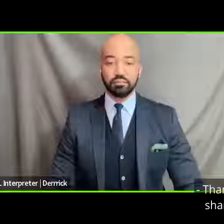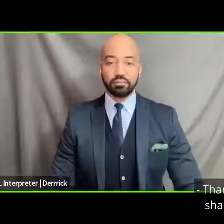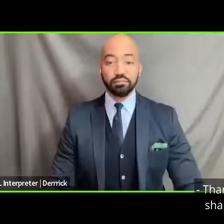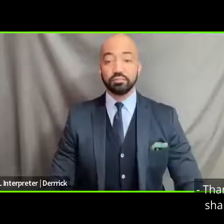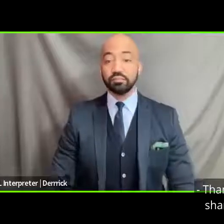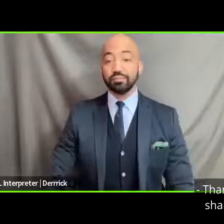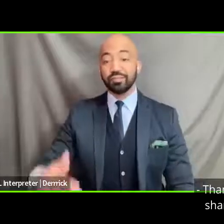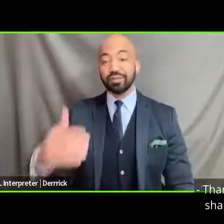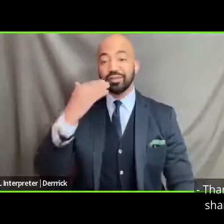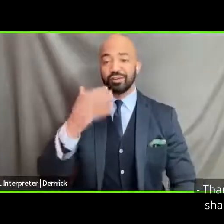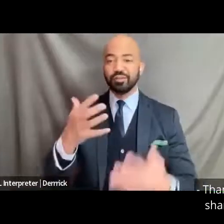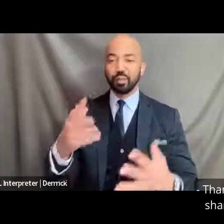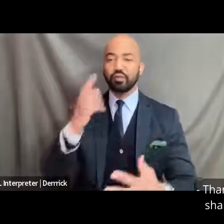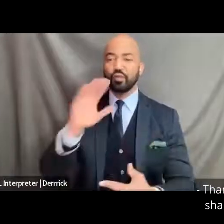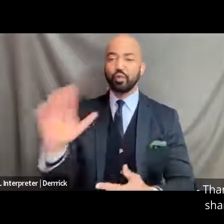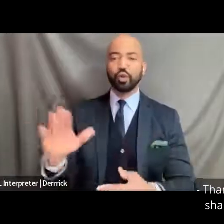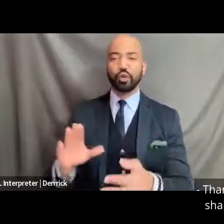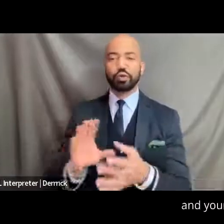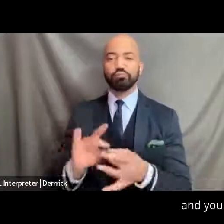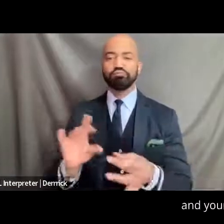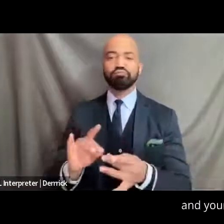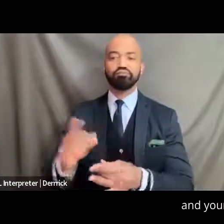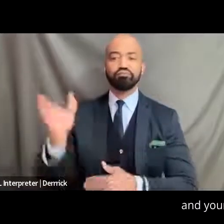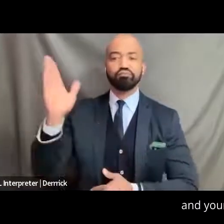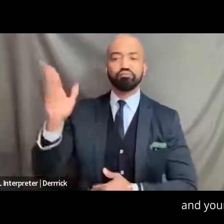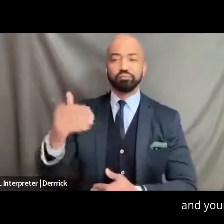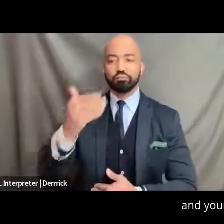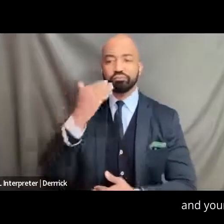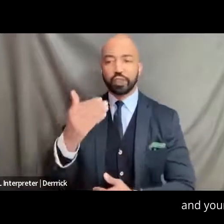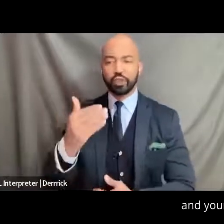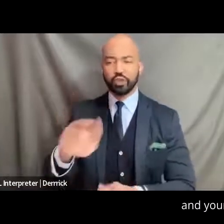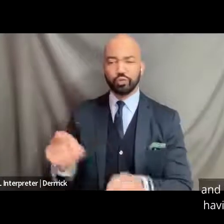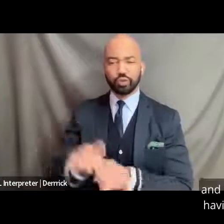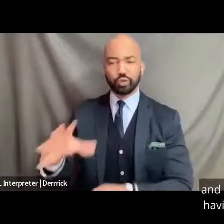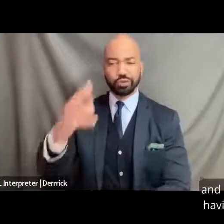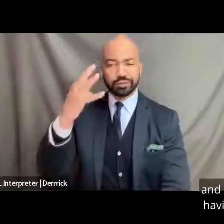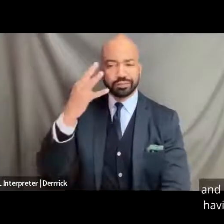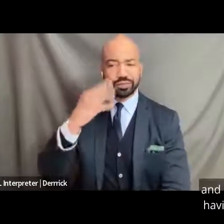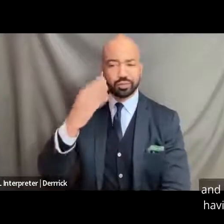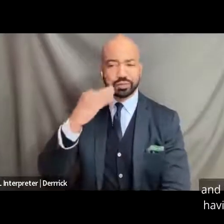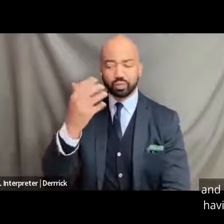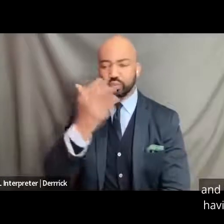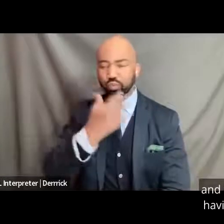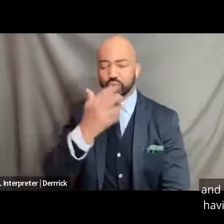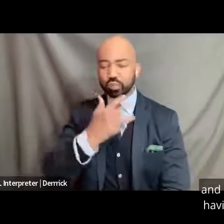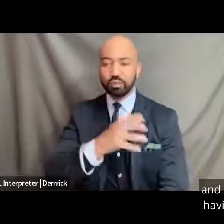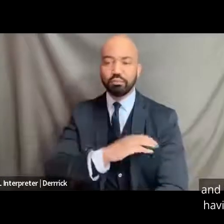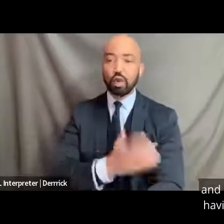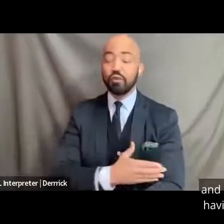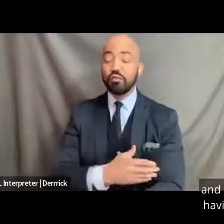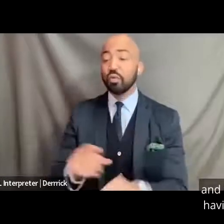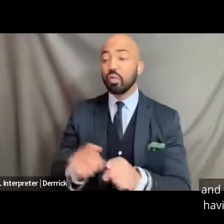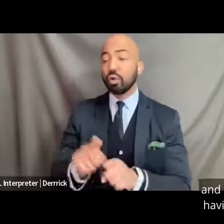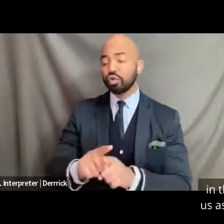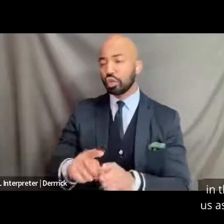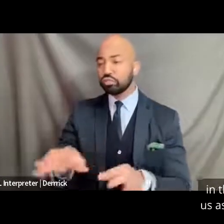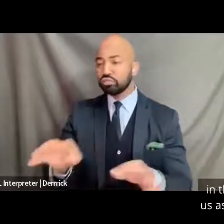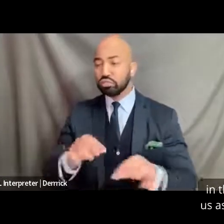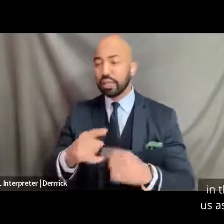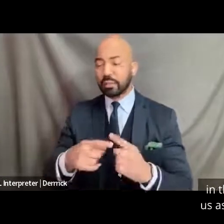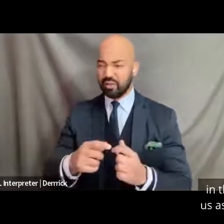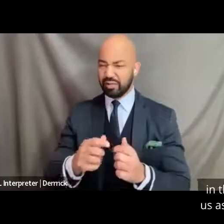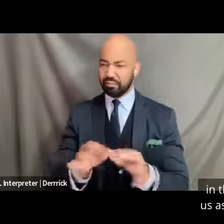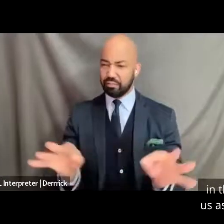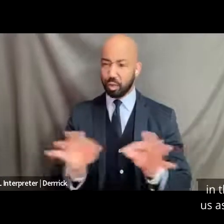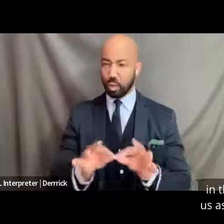thank you so much for sharing that michelle and your powerful experience and the importance of having more diversity in the